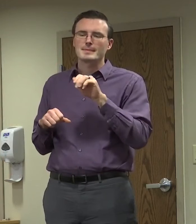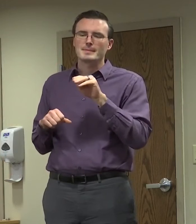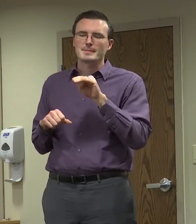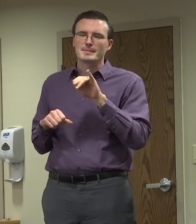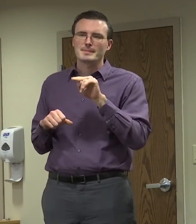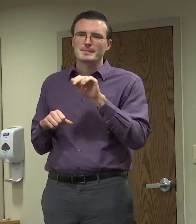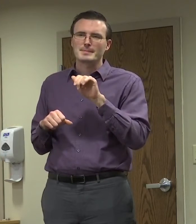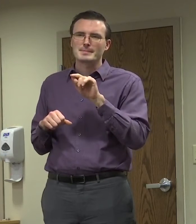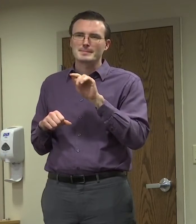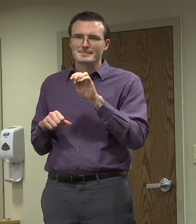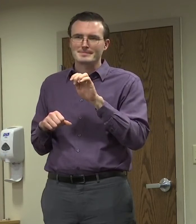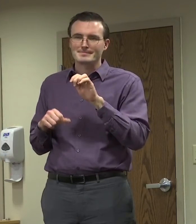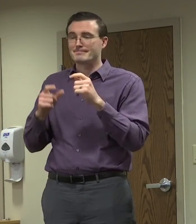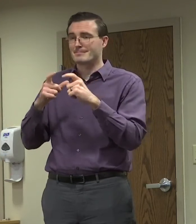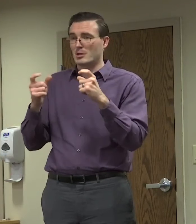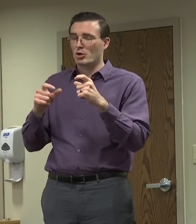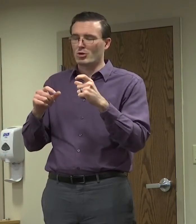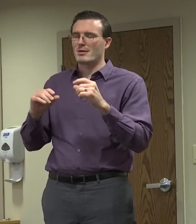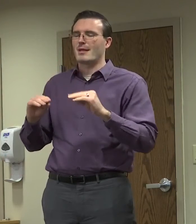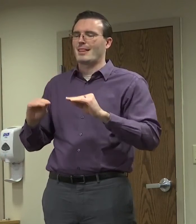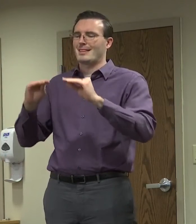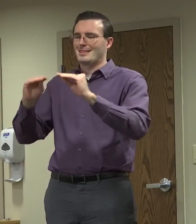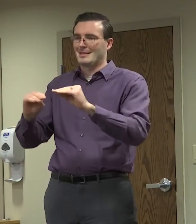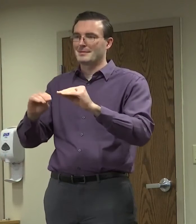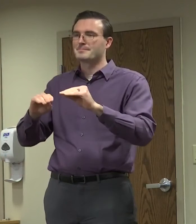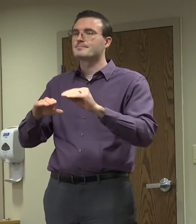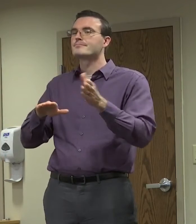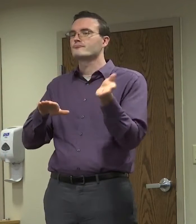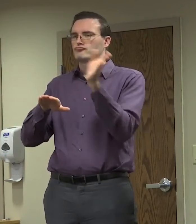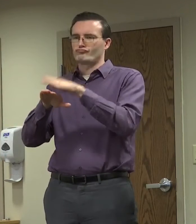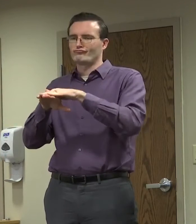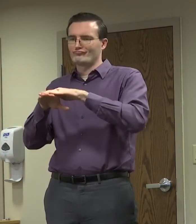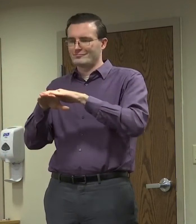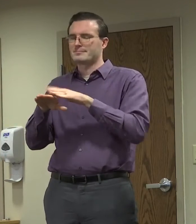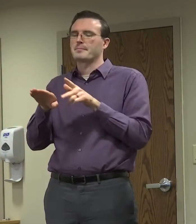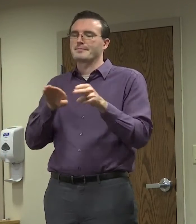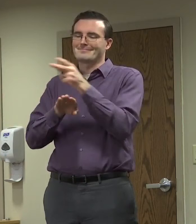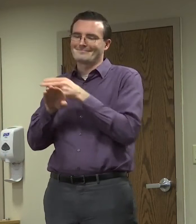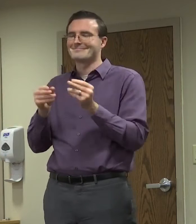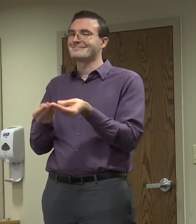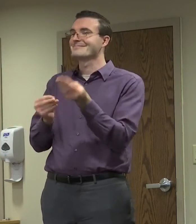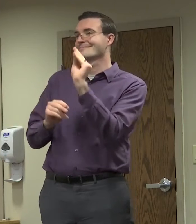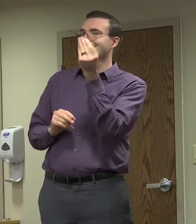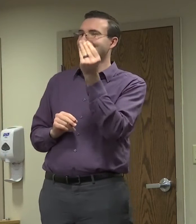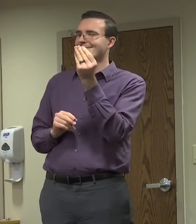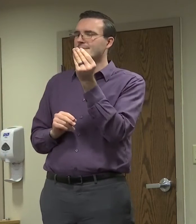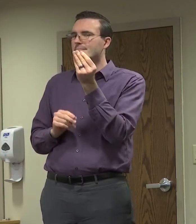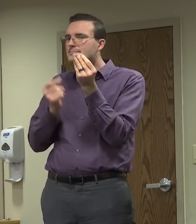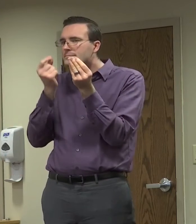the stickers have heat treated and come off of the card. And again, we cannot tell from that